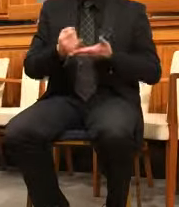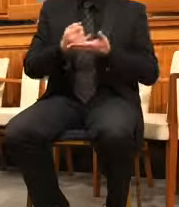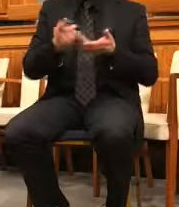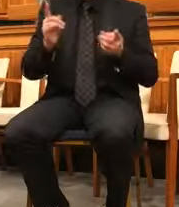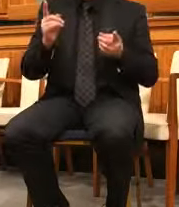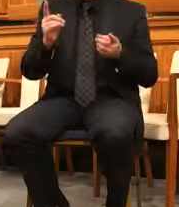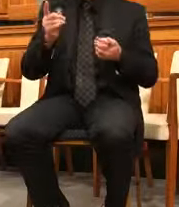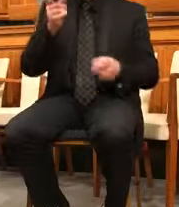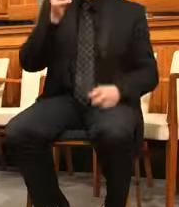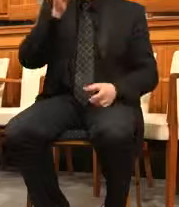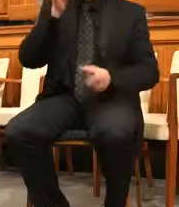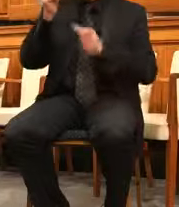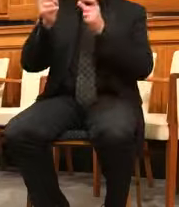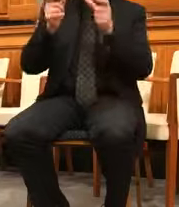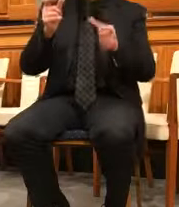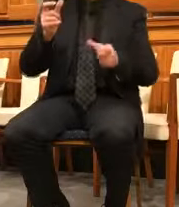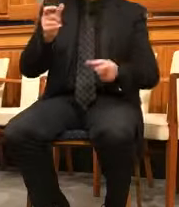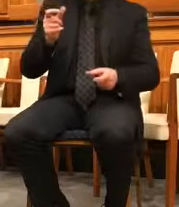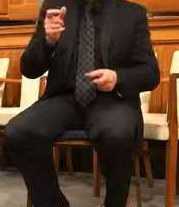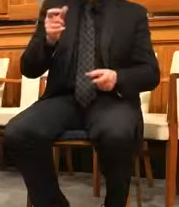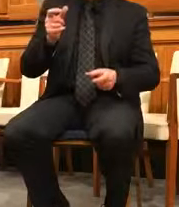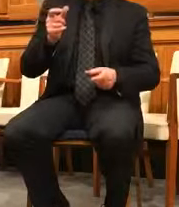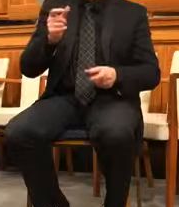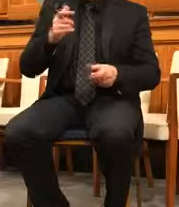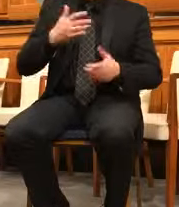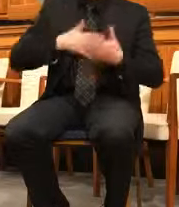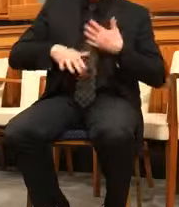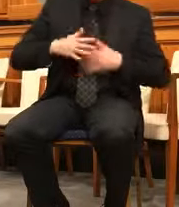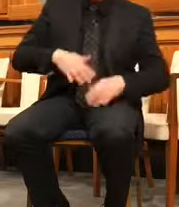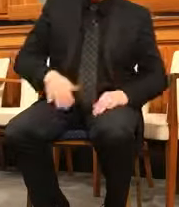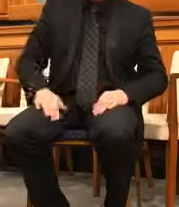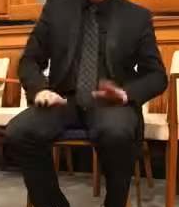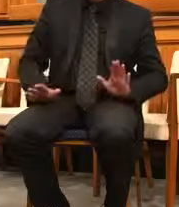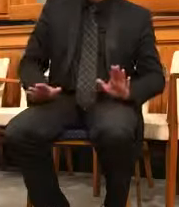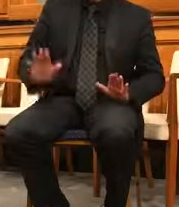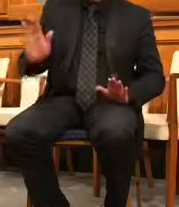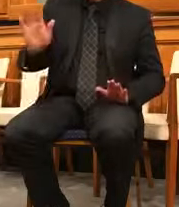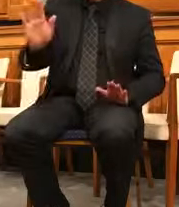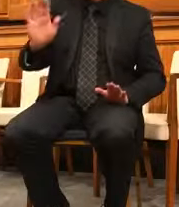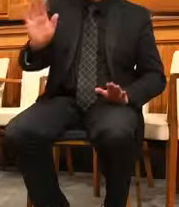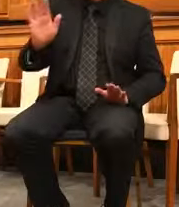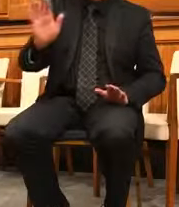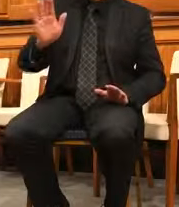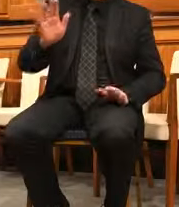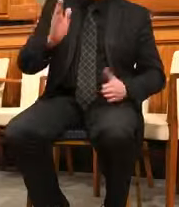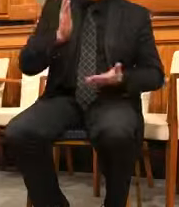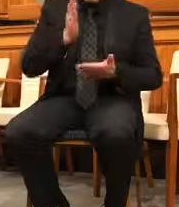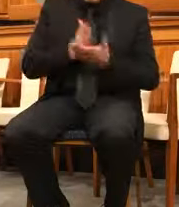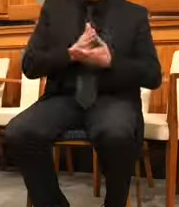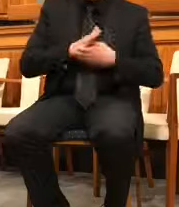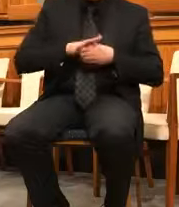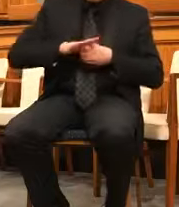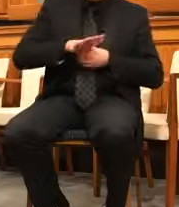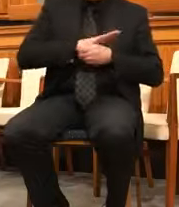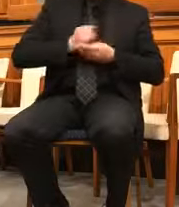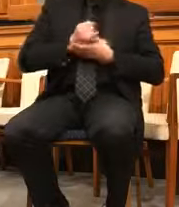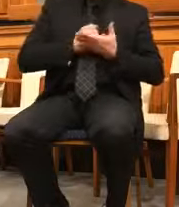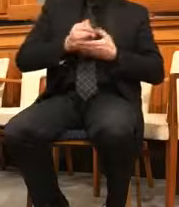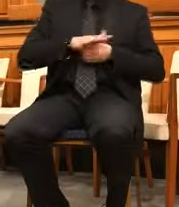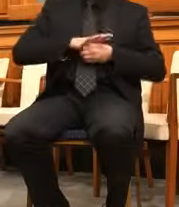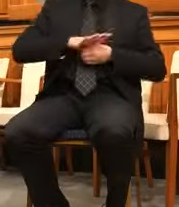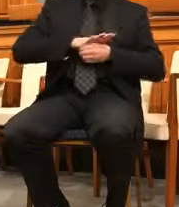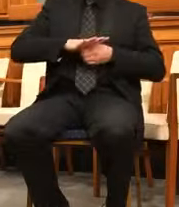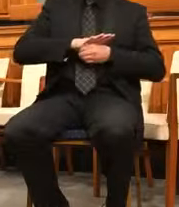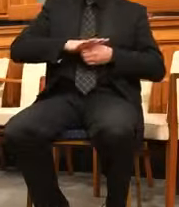by nature, until God converts us and changes and begins to work in us, we are by nature